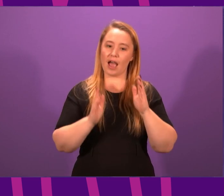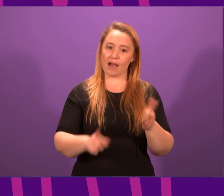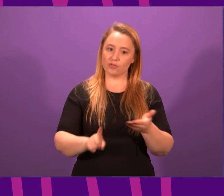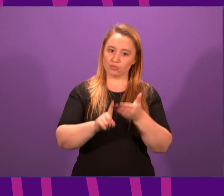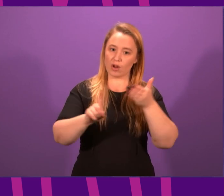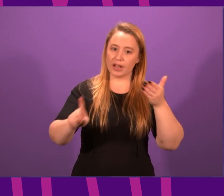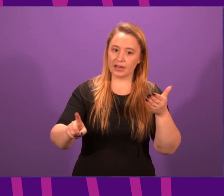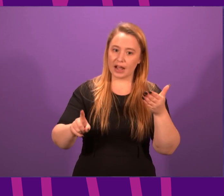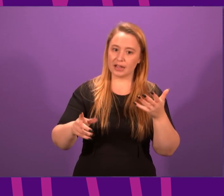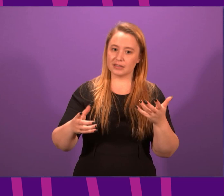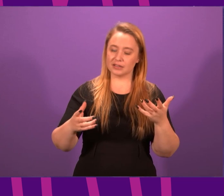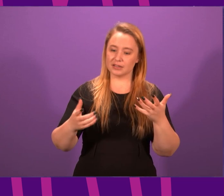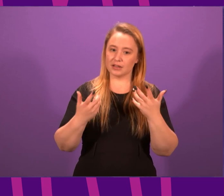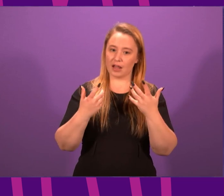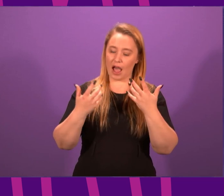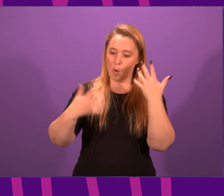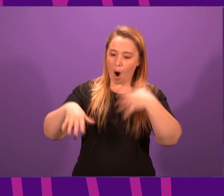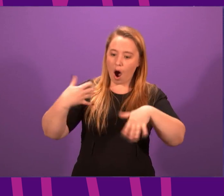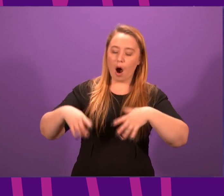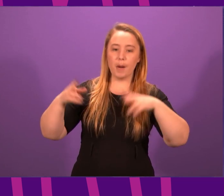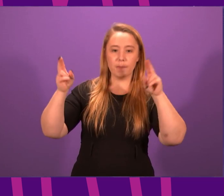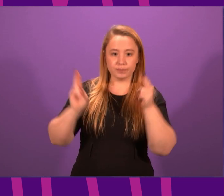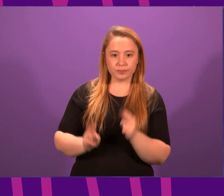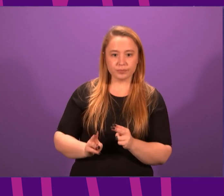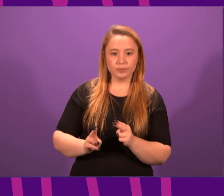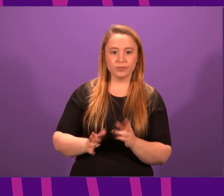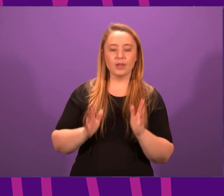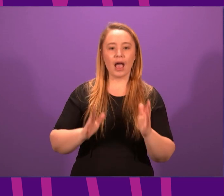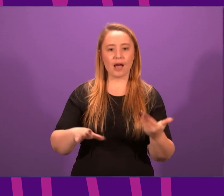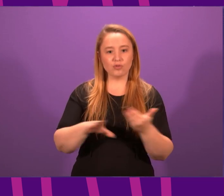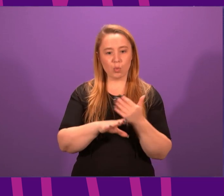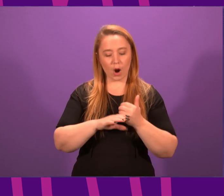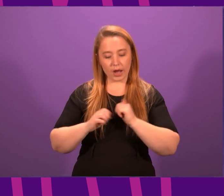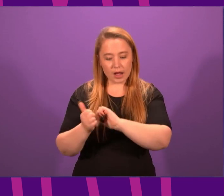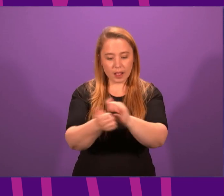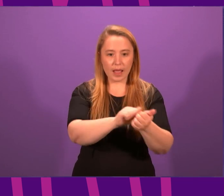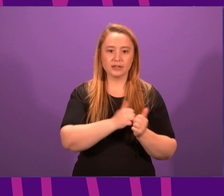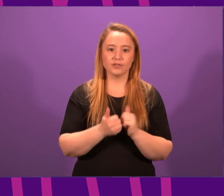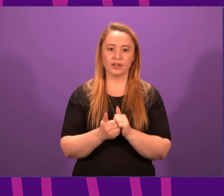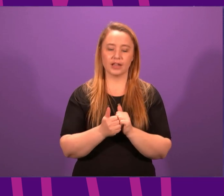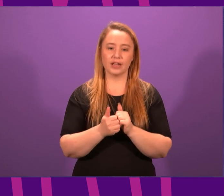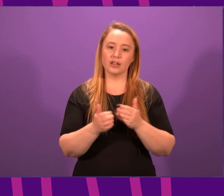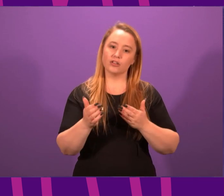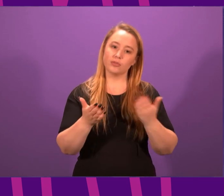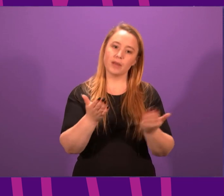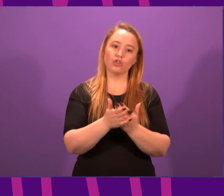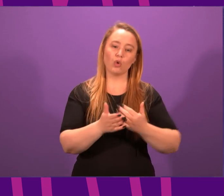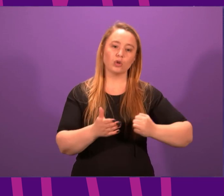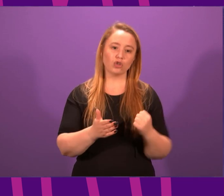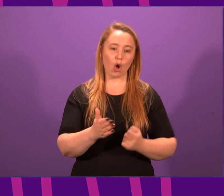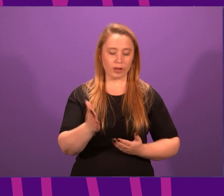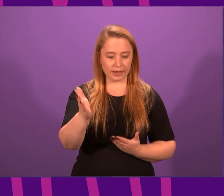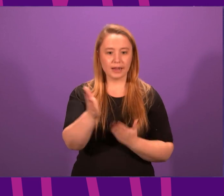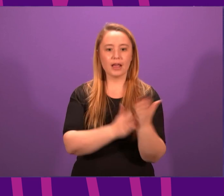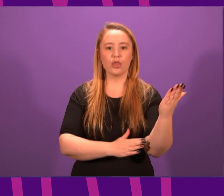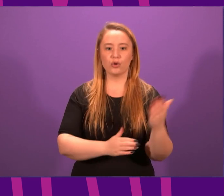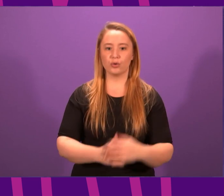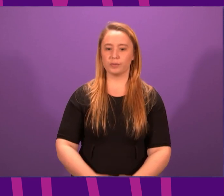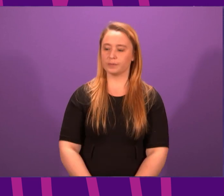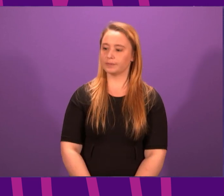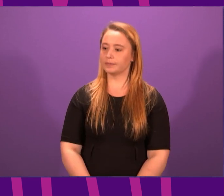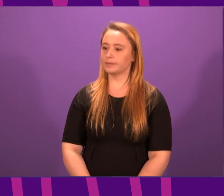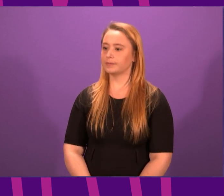mitigate against other harms, but works collectively and with strength to get Scotland through this pandemic.